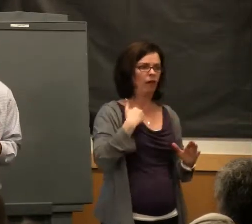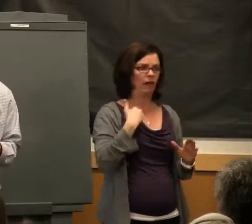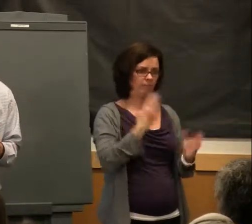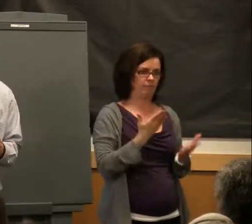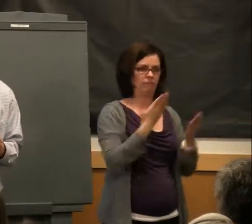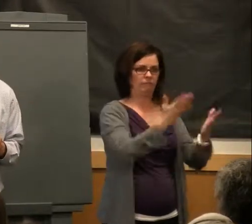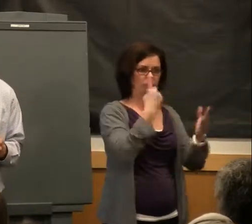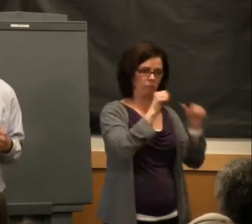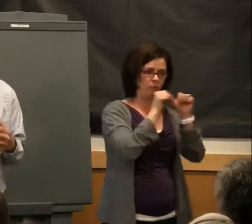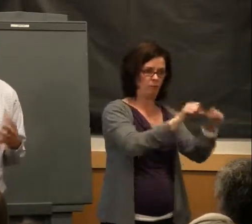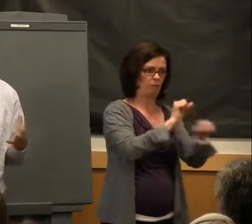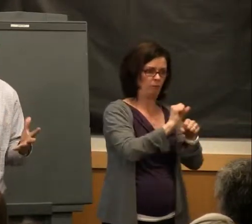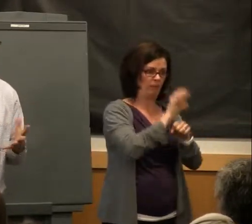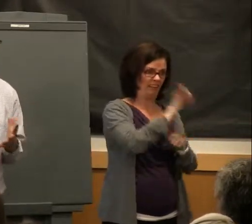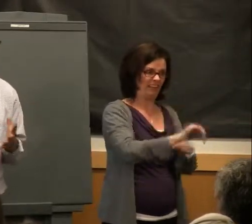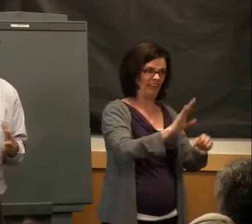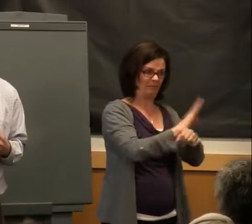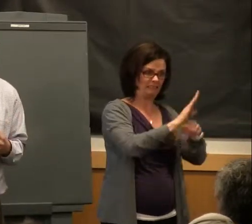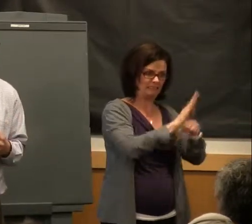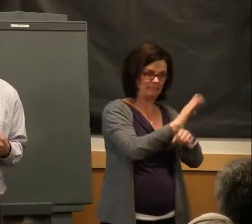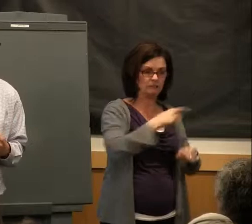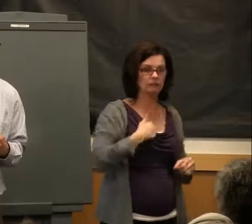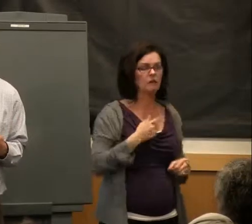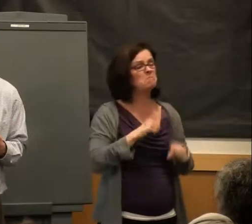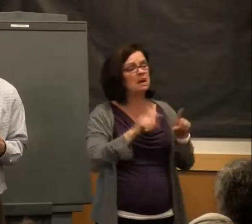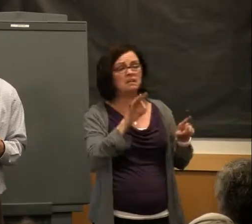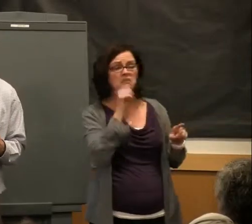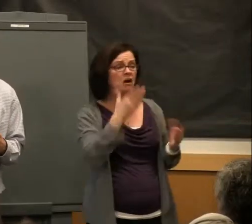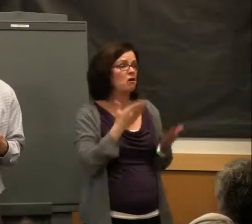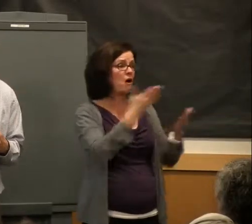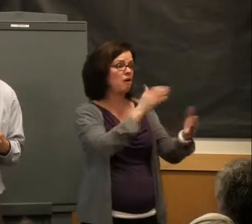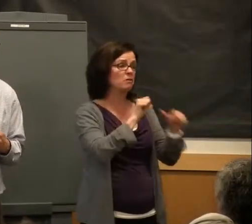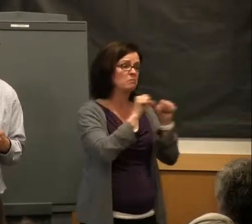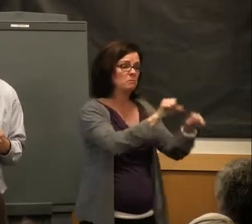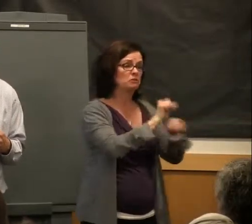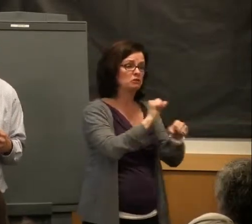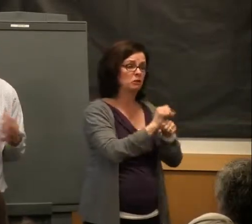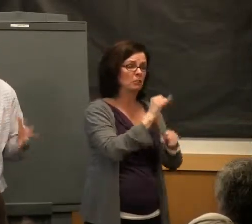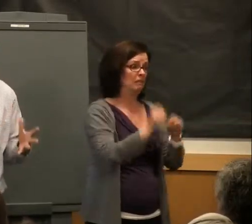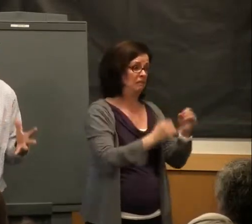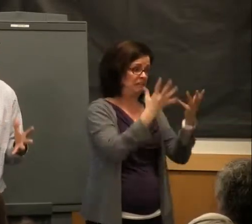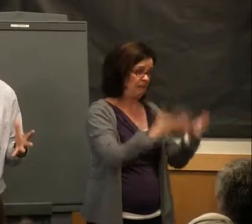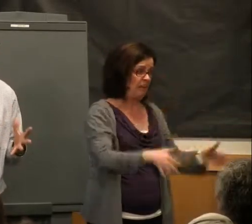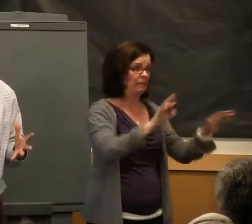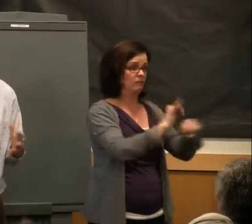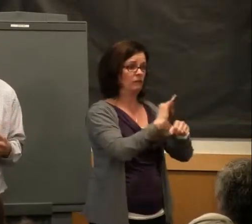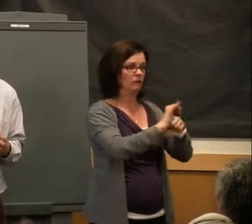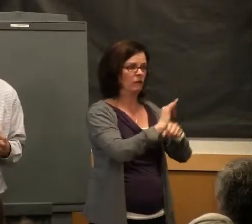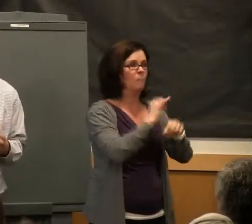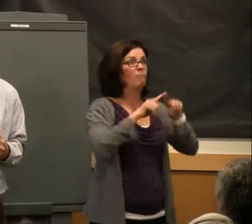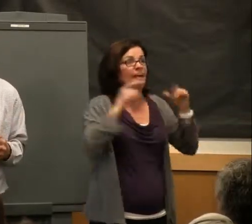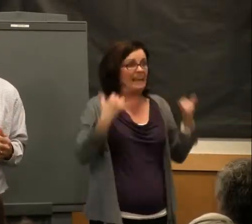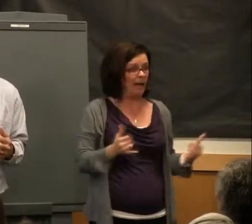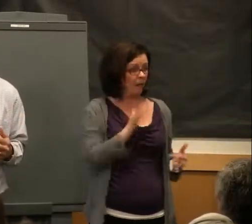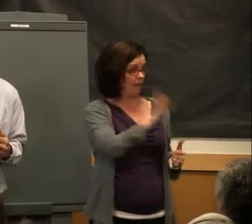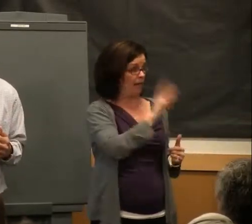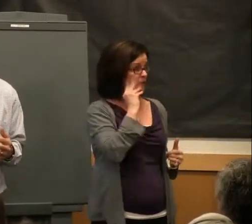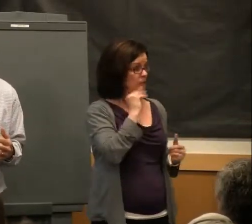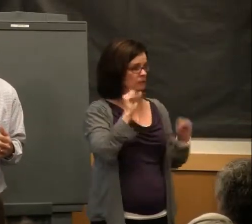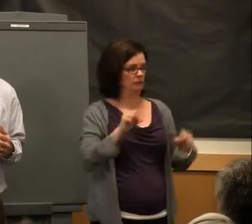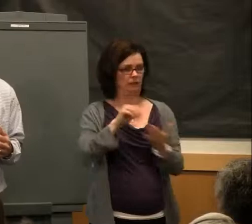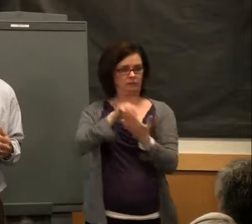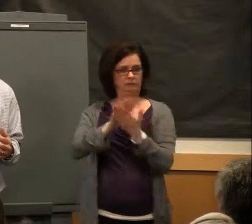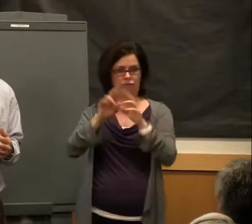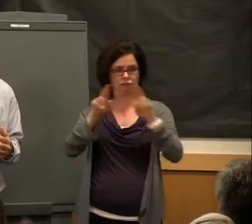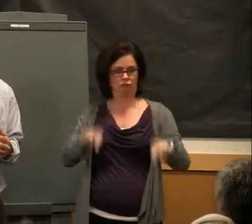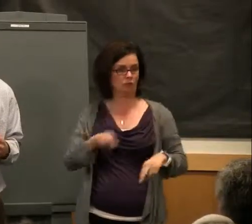of the internship. But even if there's not an offer of permanent employment at the end of the internship, now you have something to put on your resume. Now you